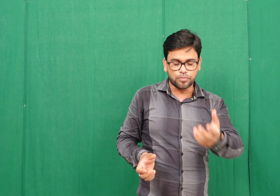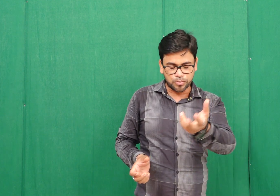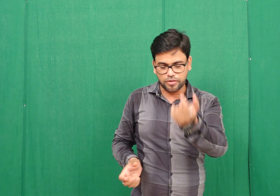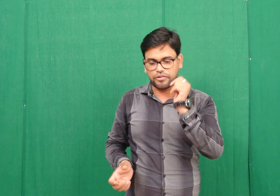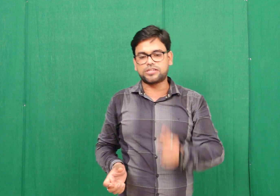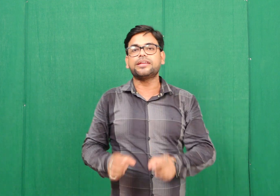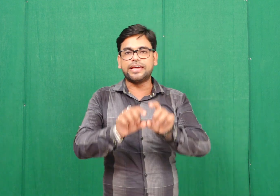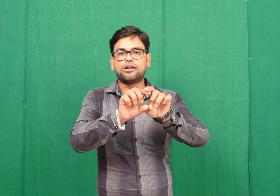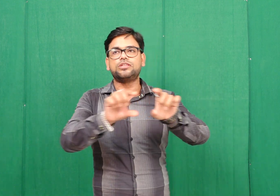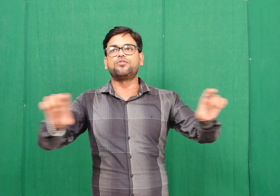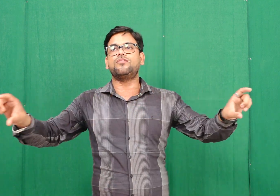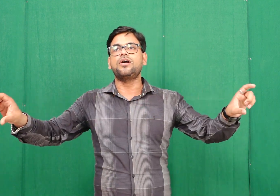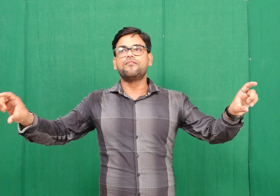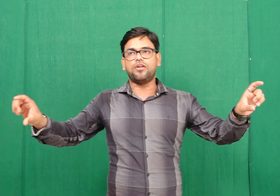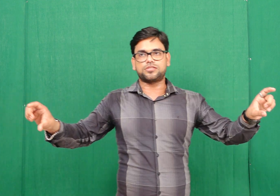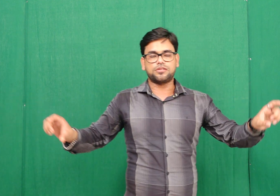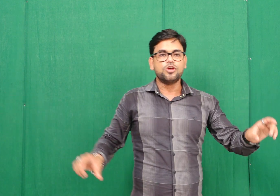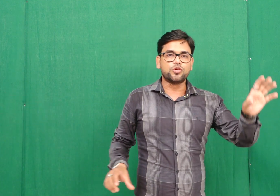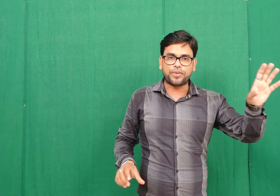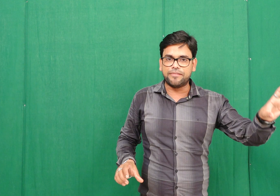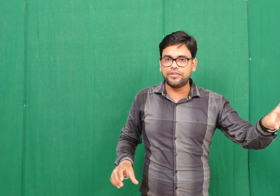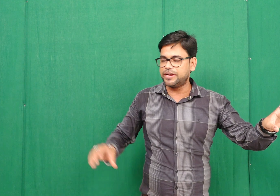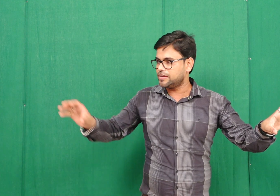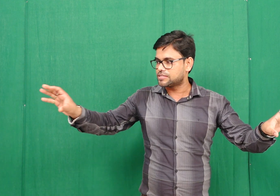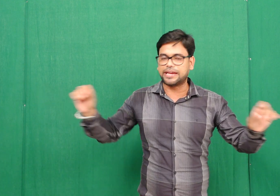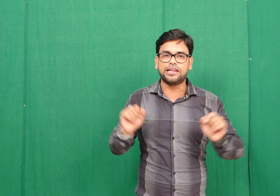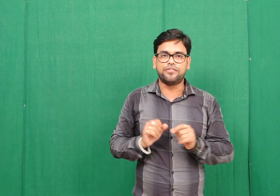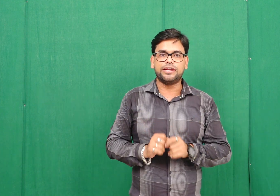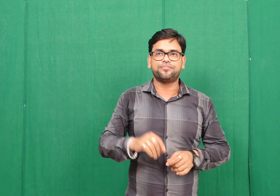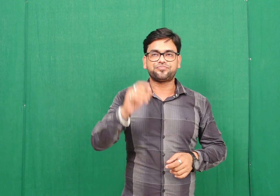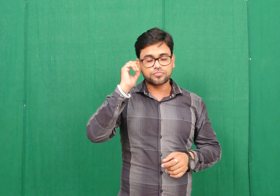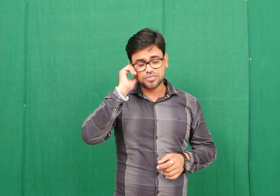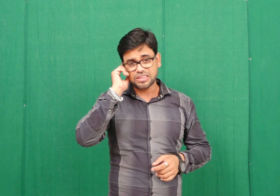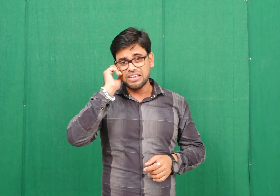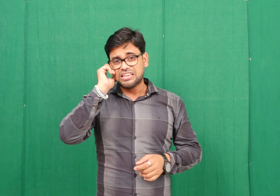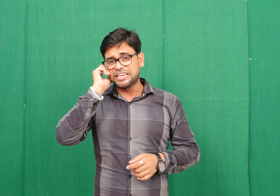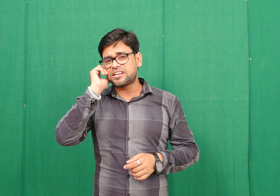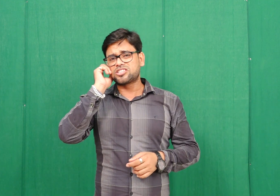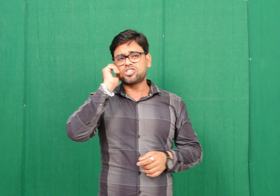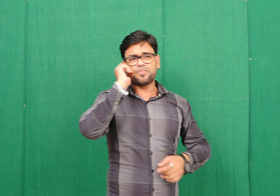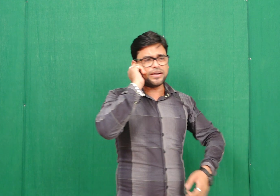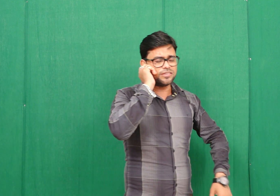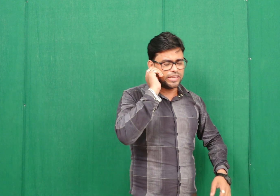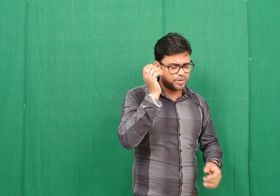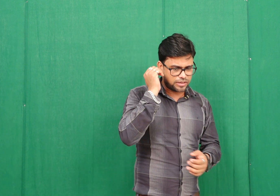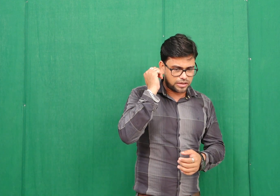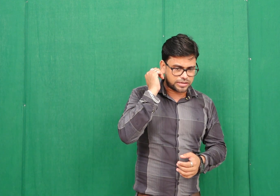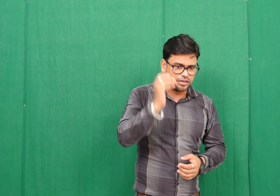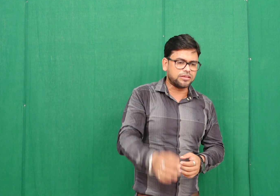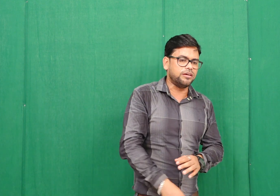flow of water. Here it will be flow of flux. So primary winding, secondary winding. So in construction part, if